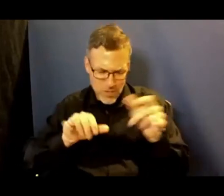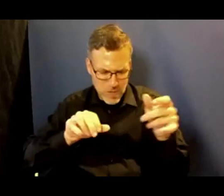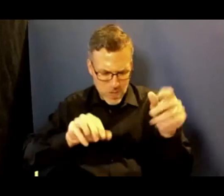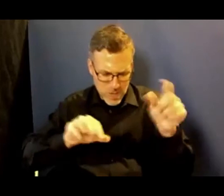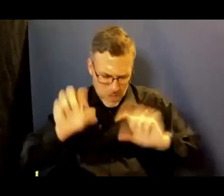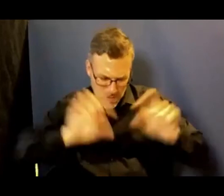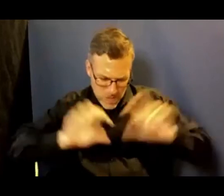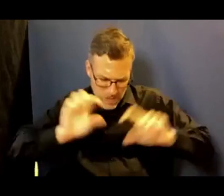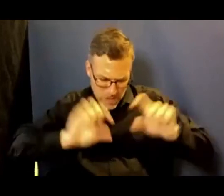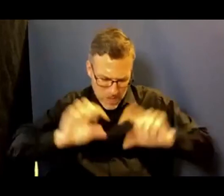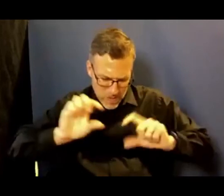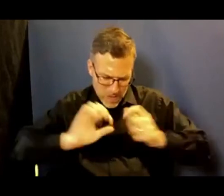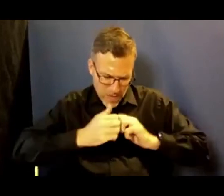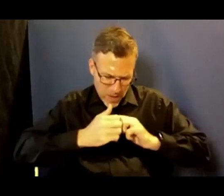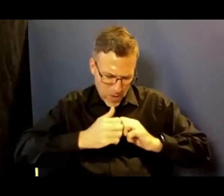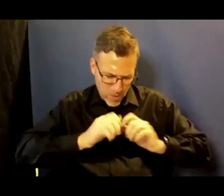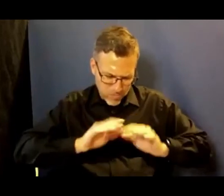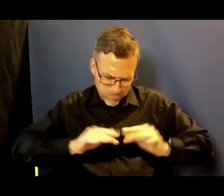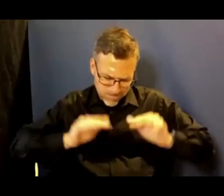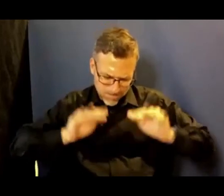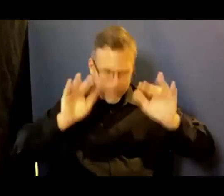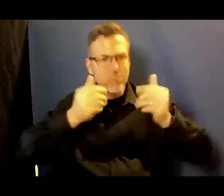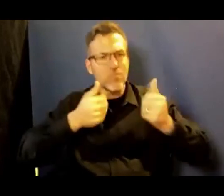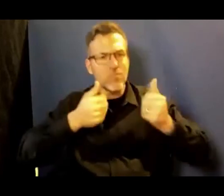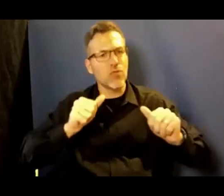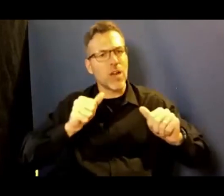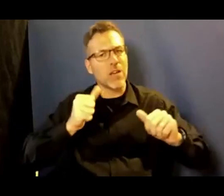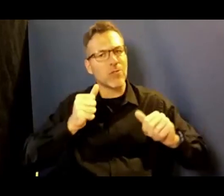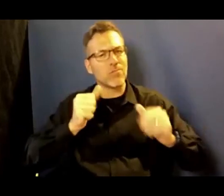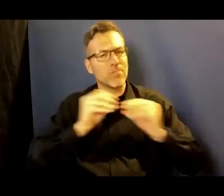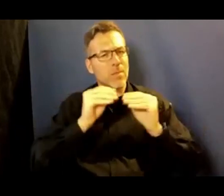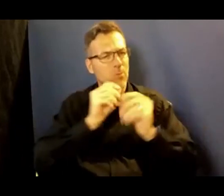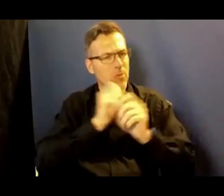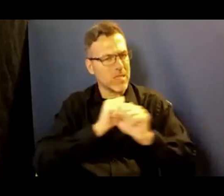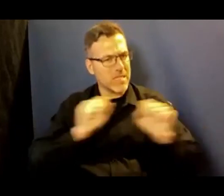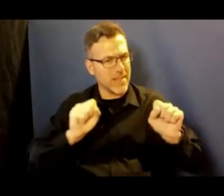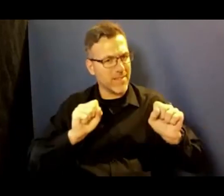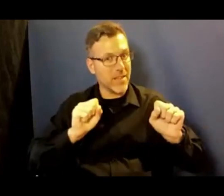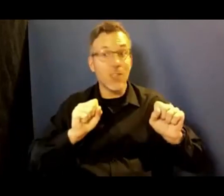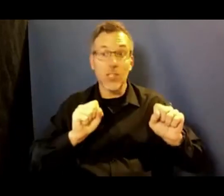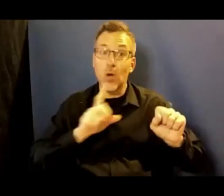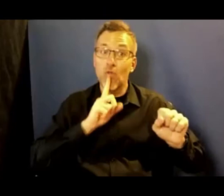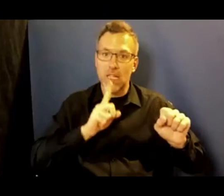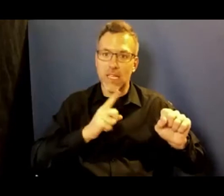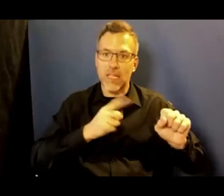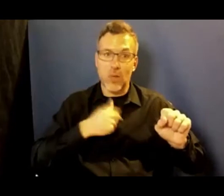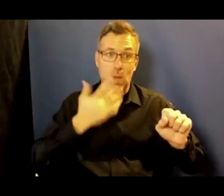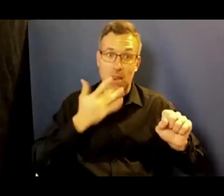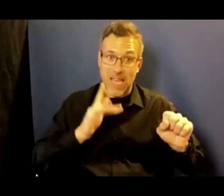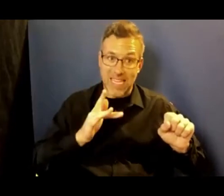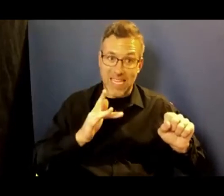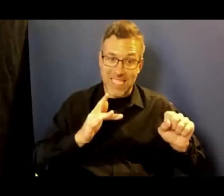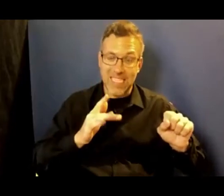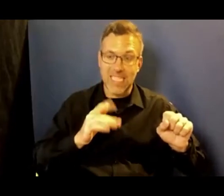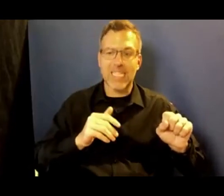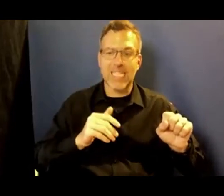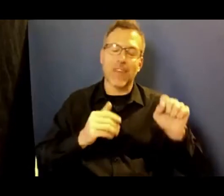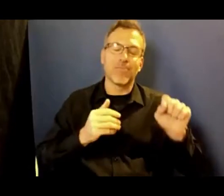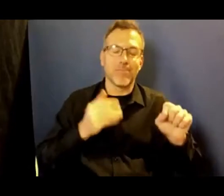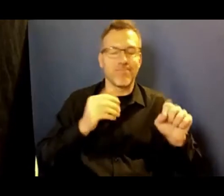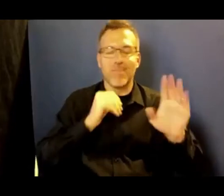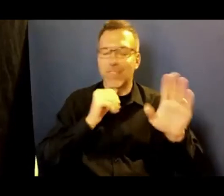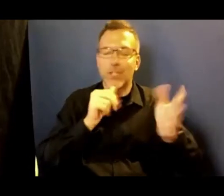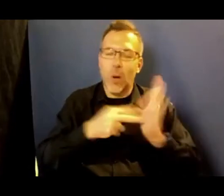safer. So we were really lucky from that standpoint. Not lucky that we have a pandemic, but lucky